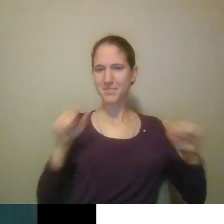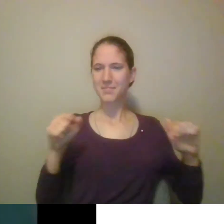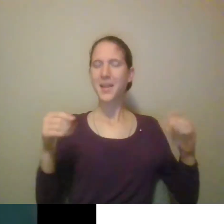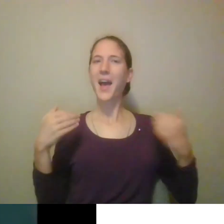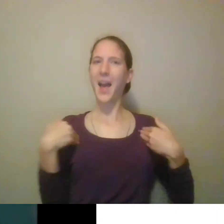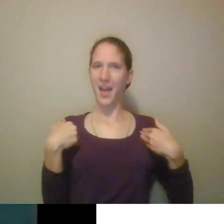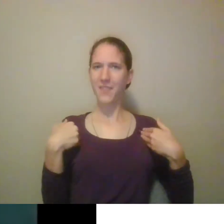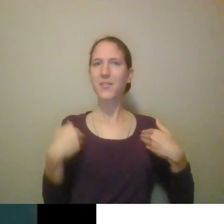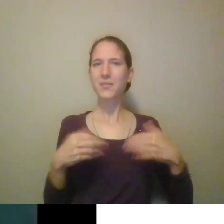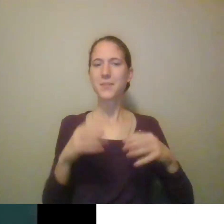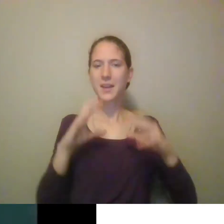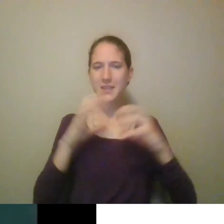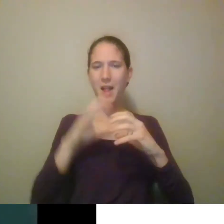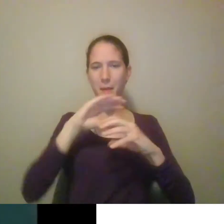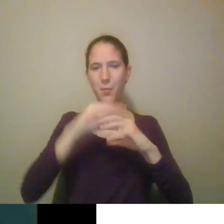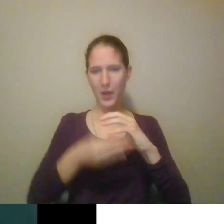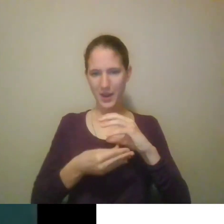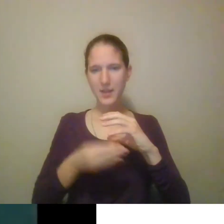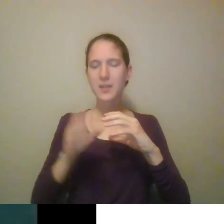have a cell membrane.